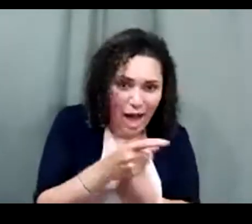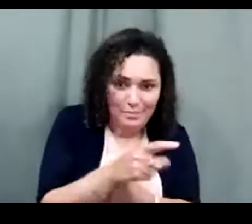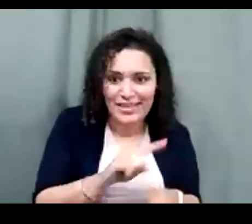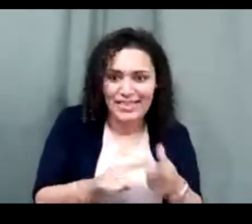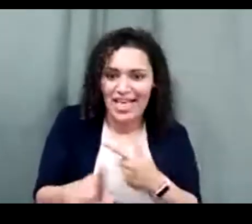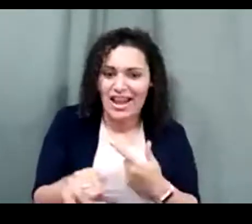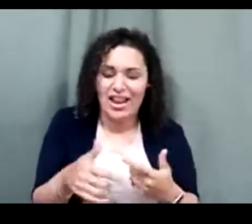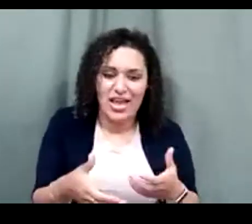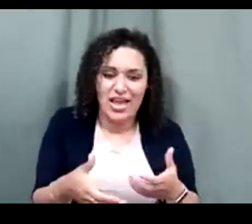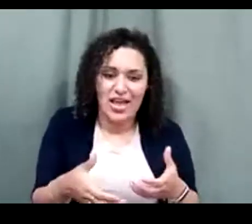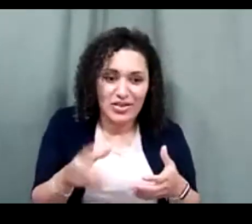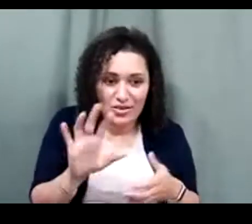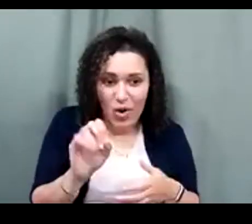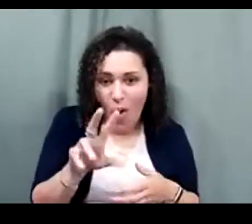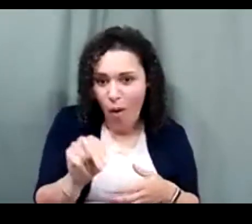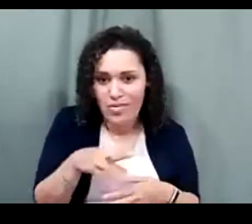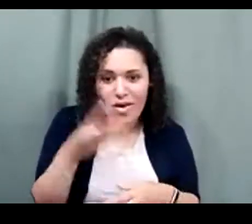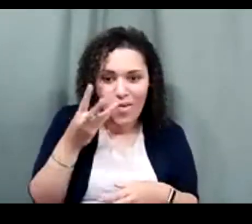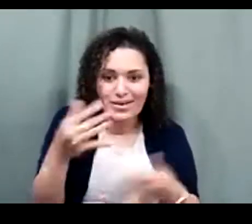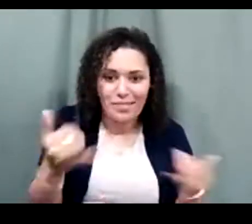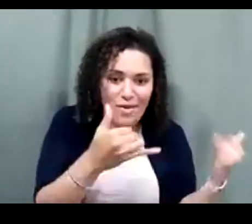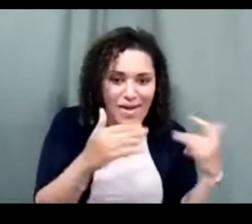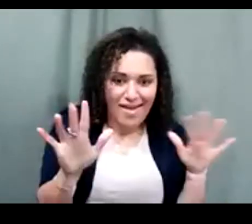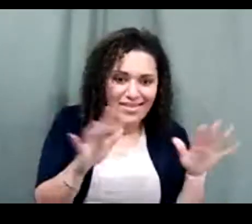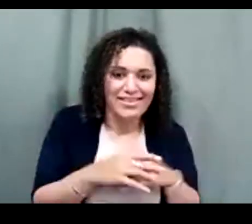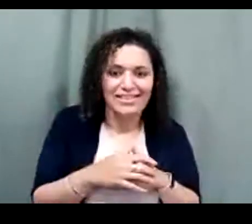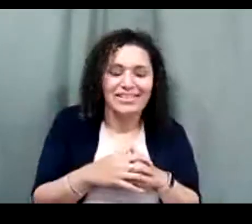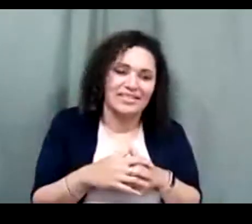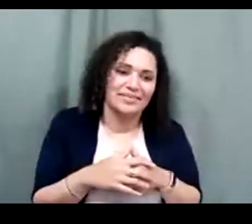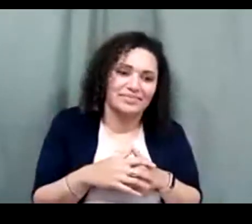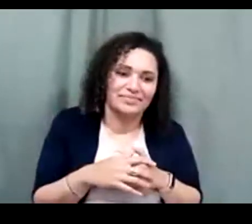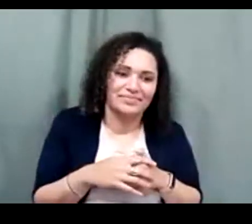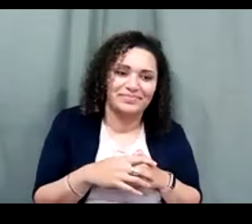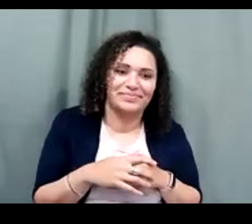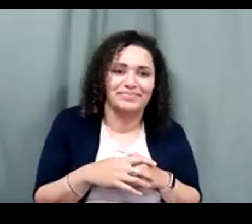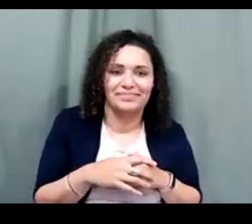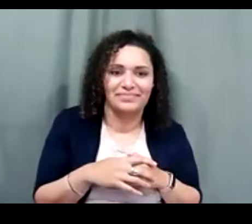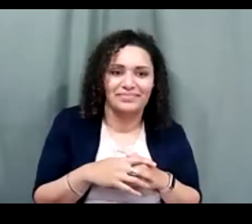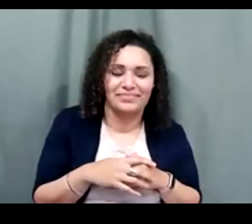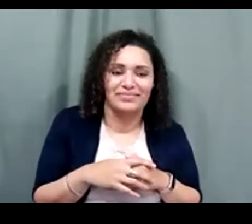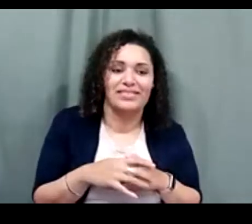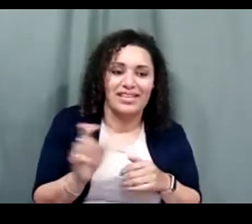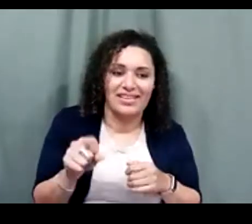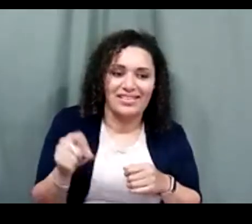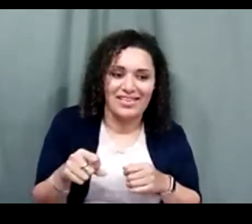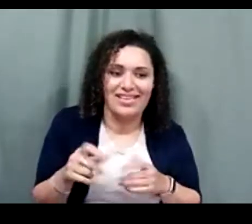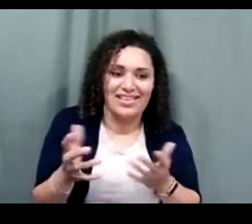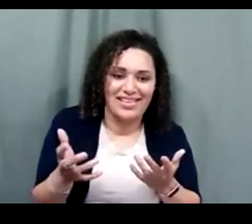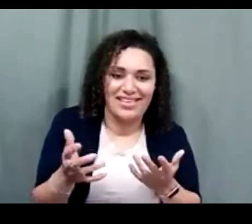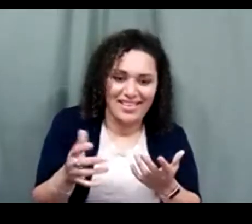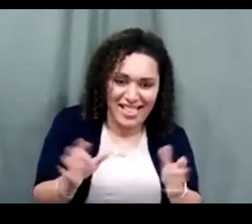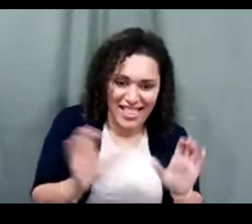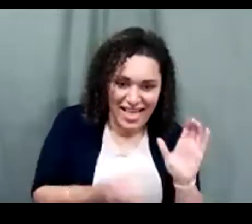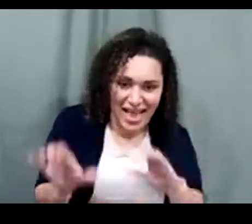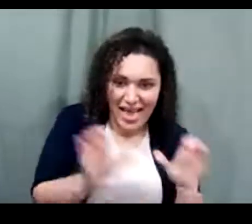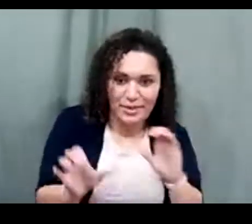do. So maybe there's a way to make it work out. Yeah, exactly. Blending home chemistry kit. I can see